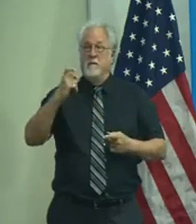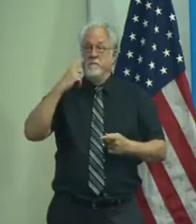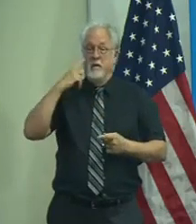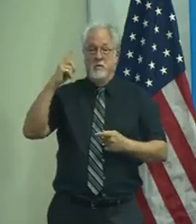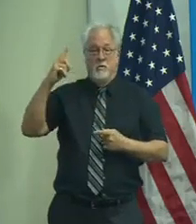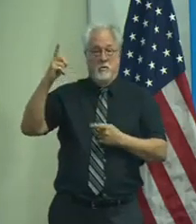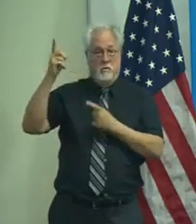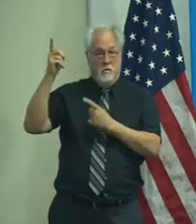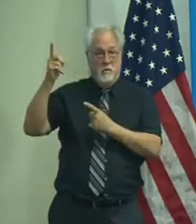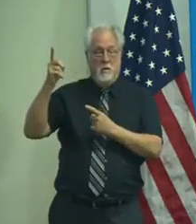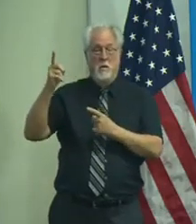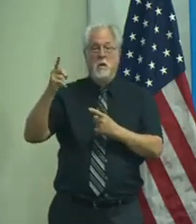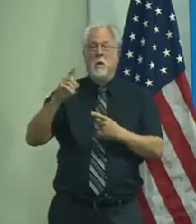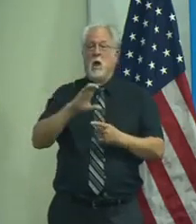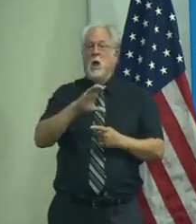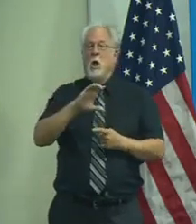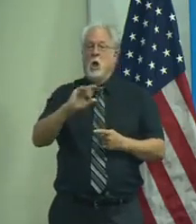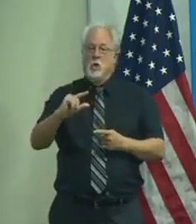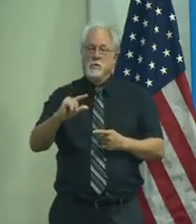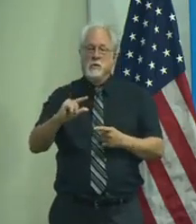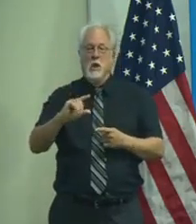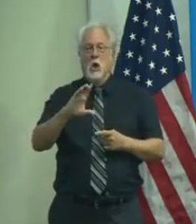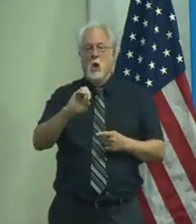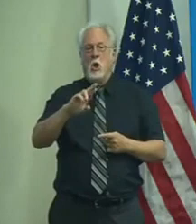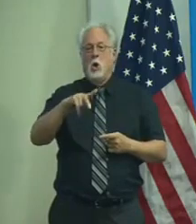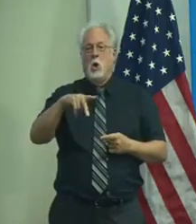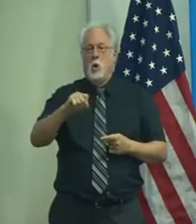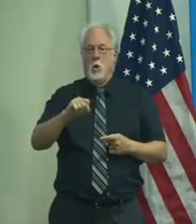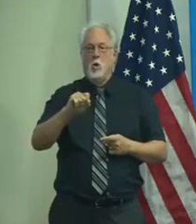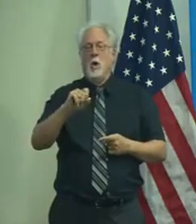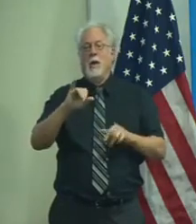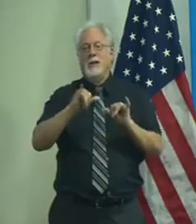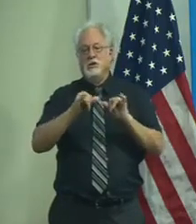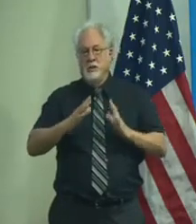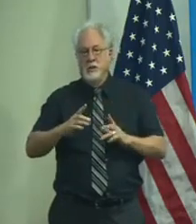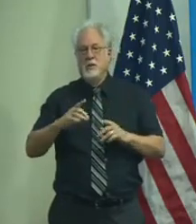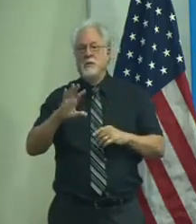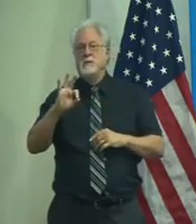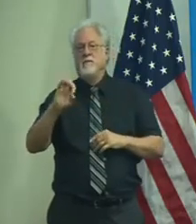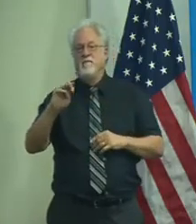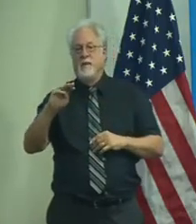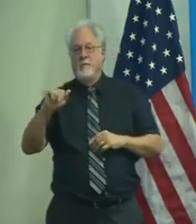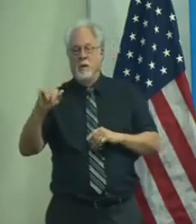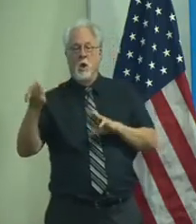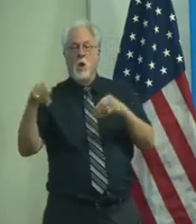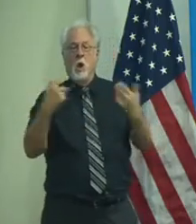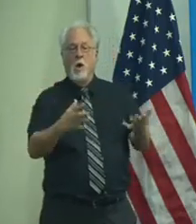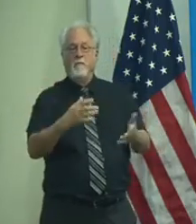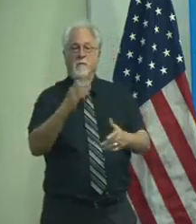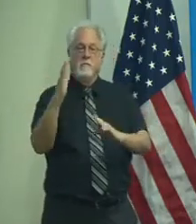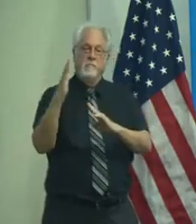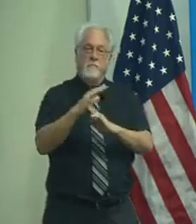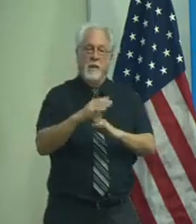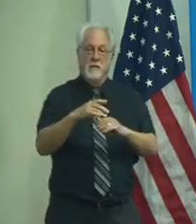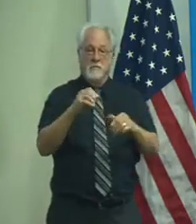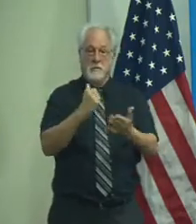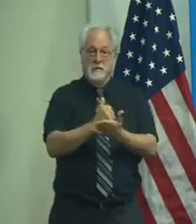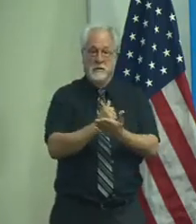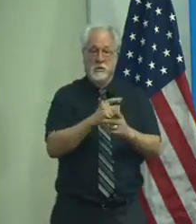government, and so whether it's the Coast Guard, the Corps of Engineers, FEMA, to offer maximum assistance to